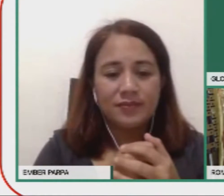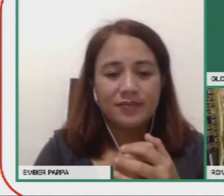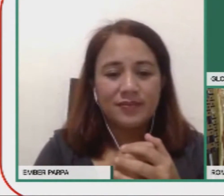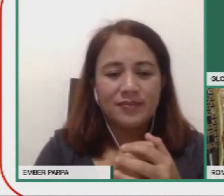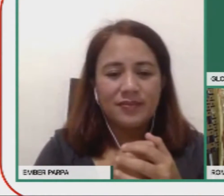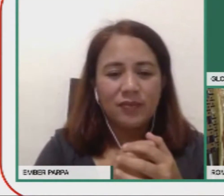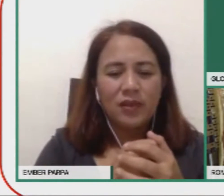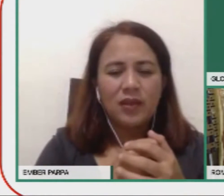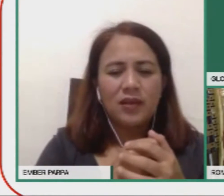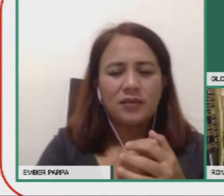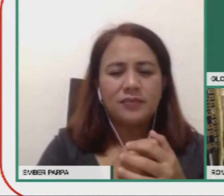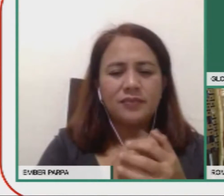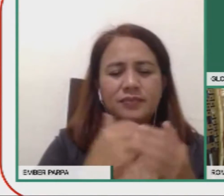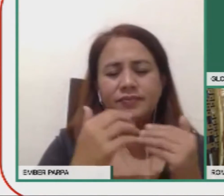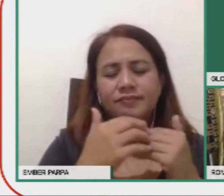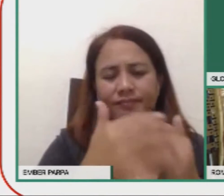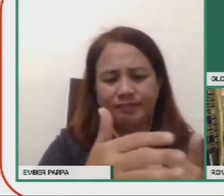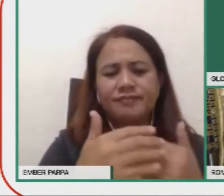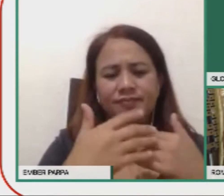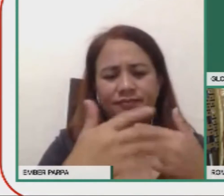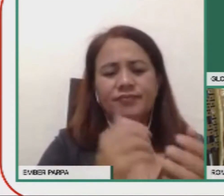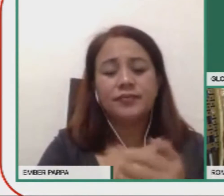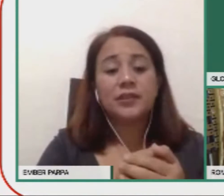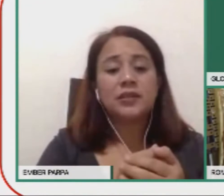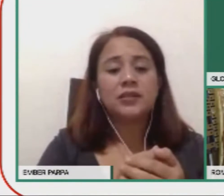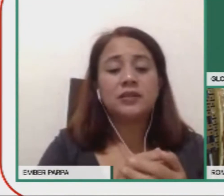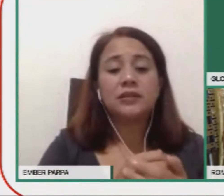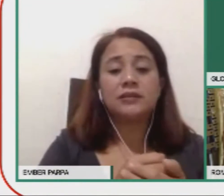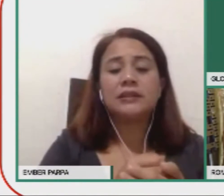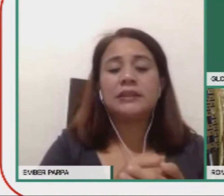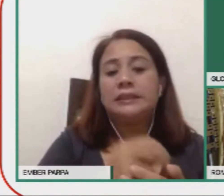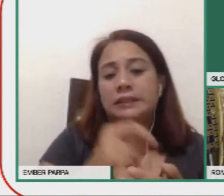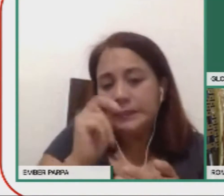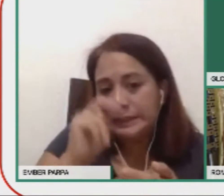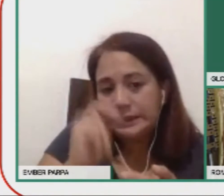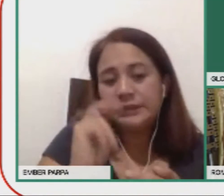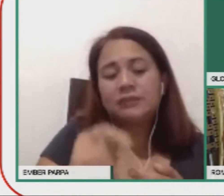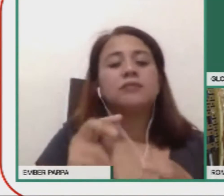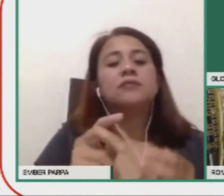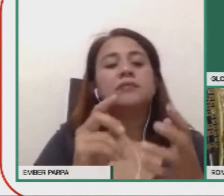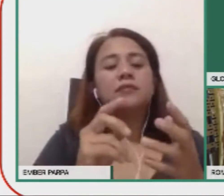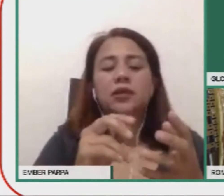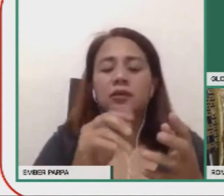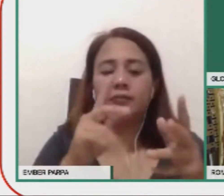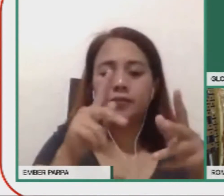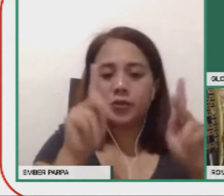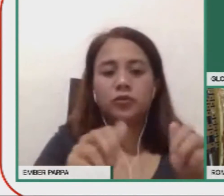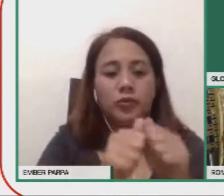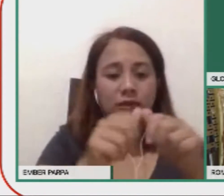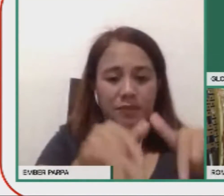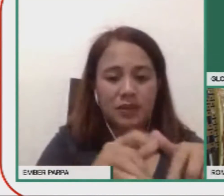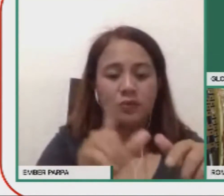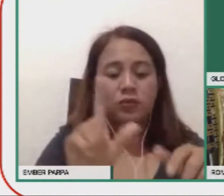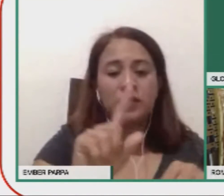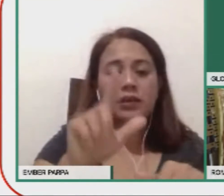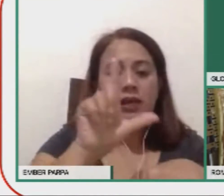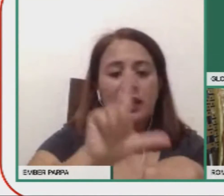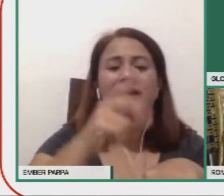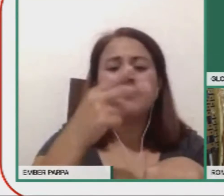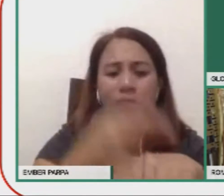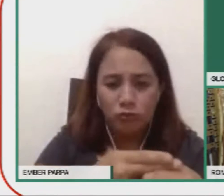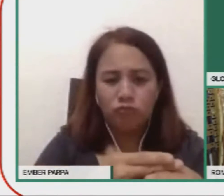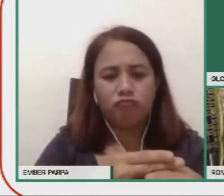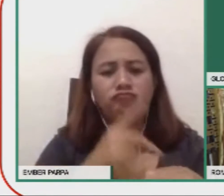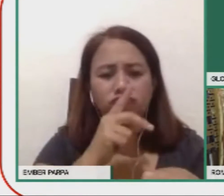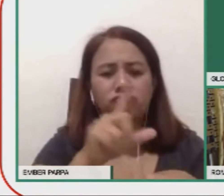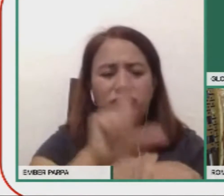Continue, Glo. Yes. The pressing needs of persons with disabilities is livelihood, pangkabuhayan.